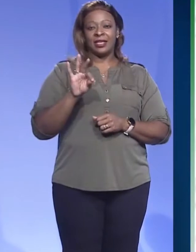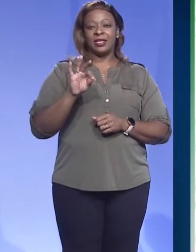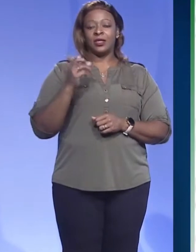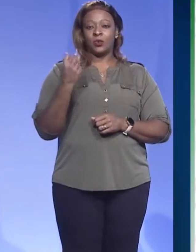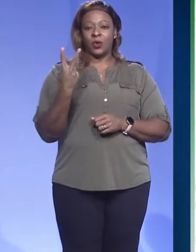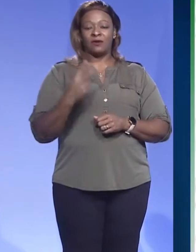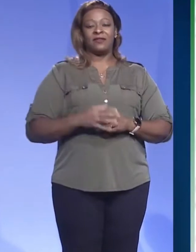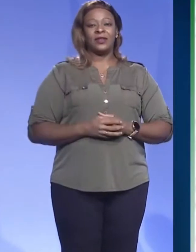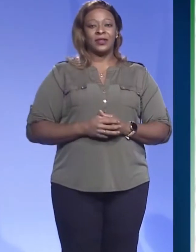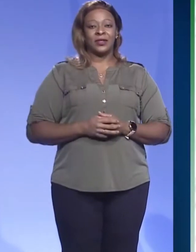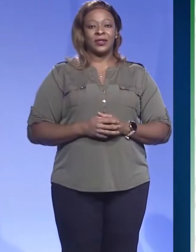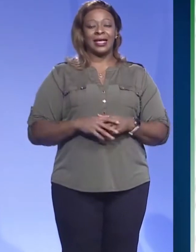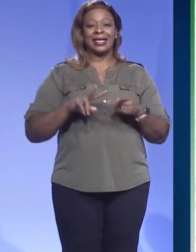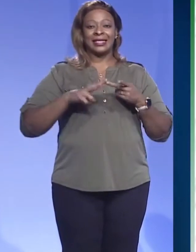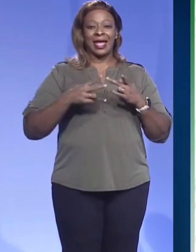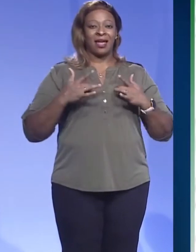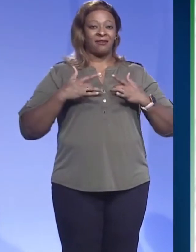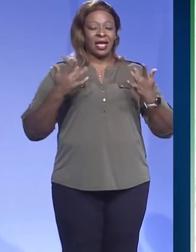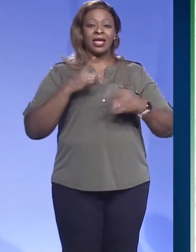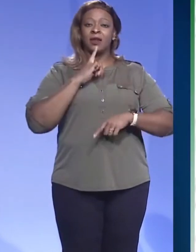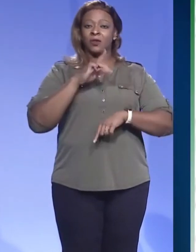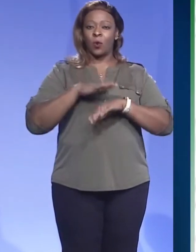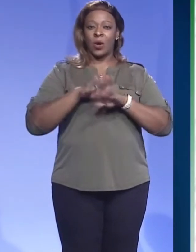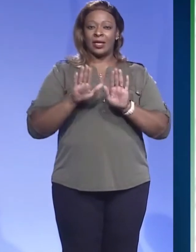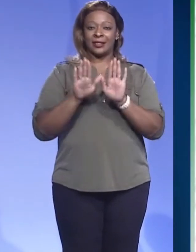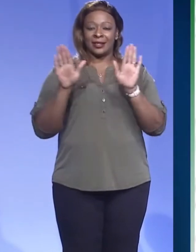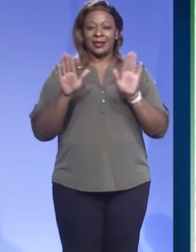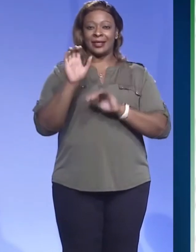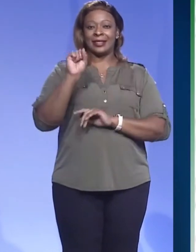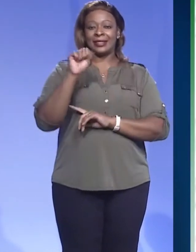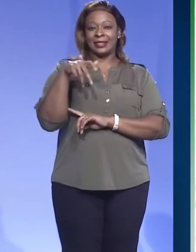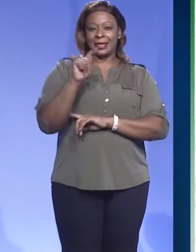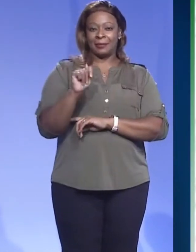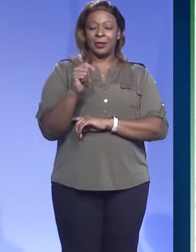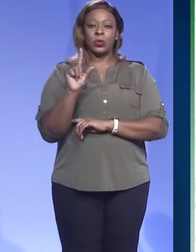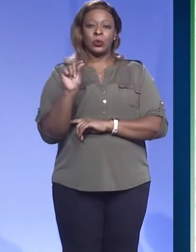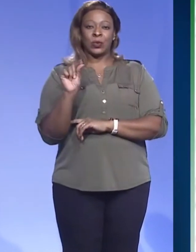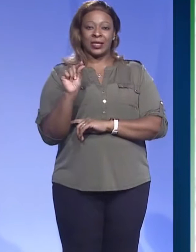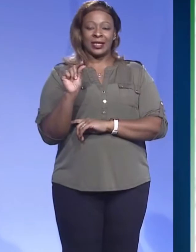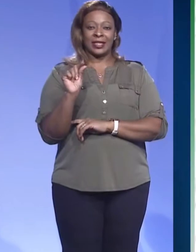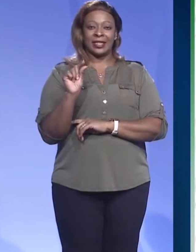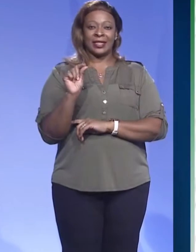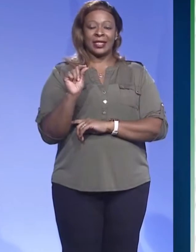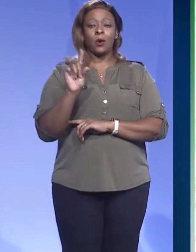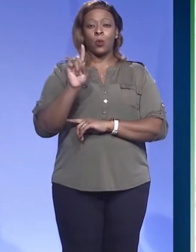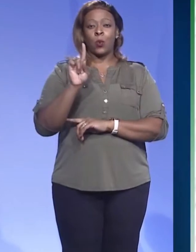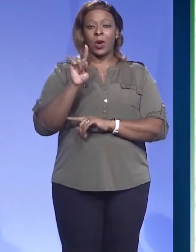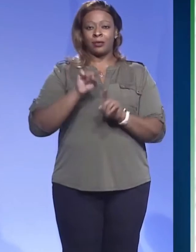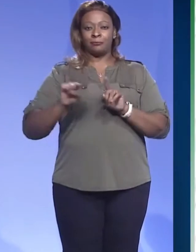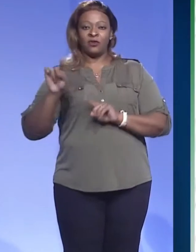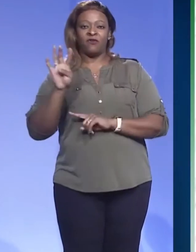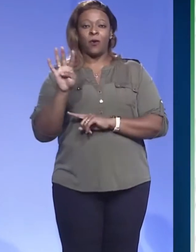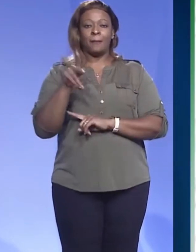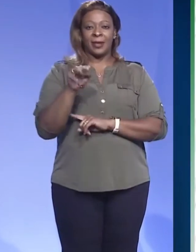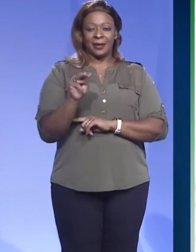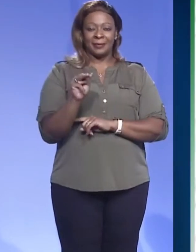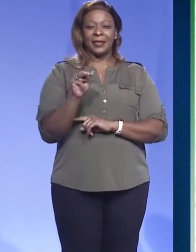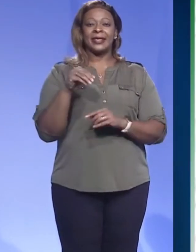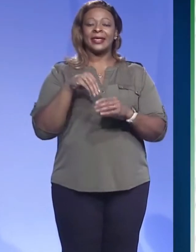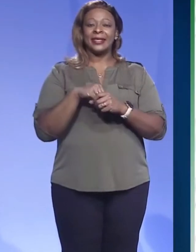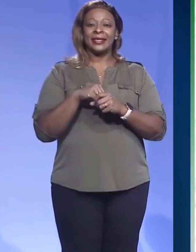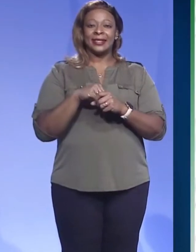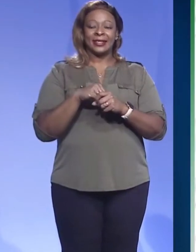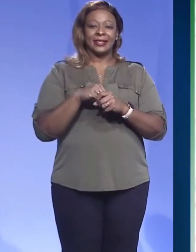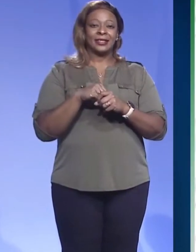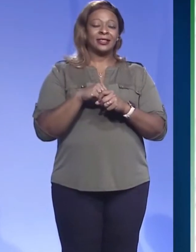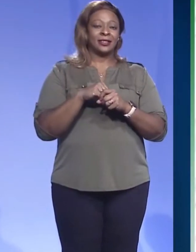901-485-5912. The second event is on Sunday, September 20, the 1 p.m. for 4 p.m. in the